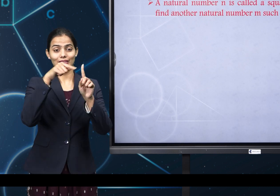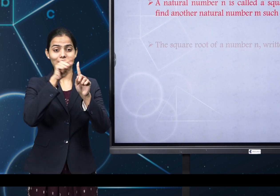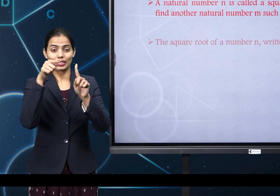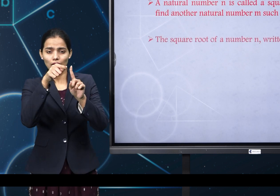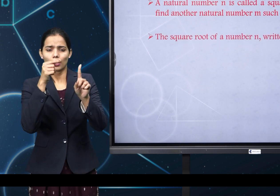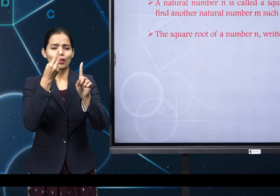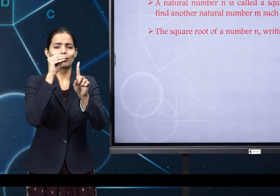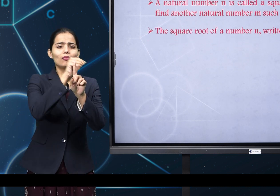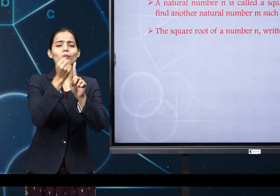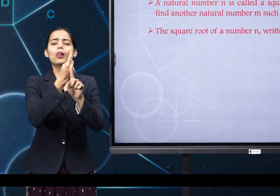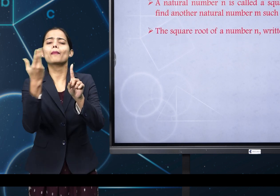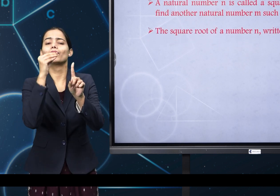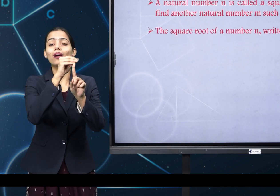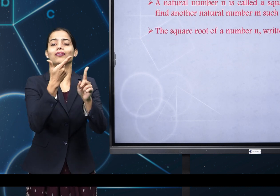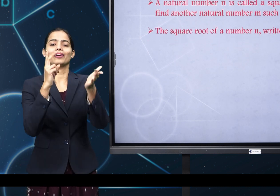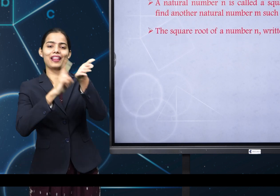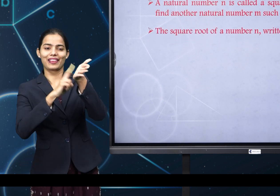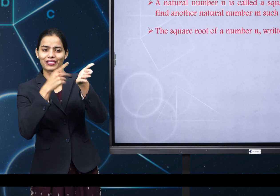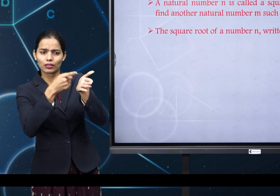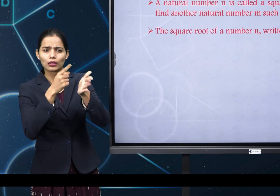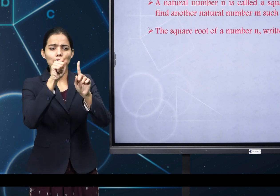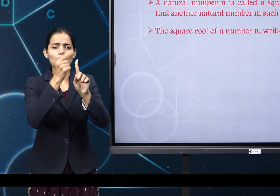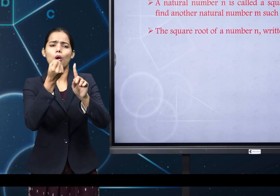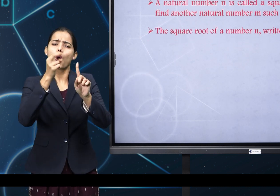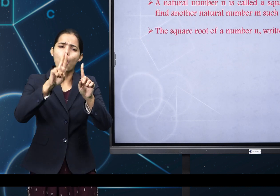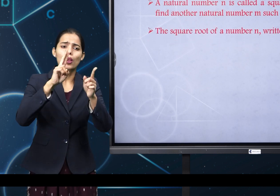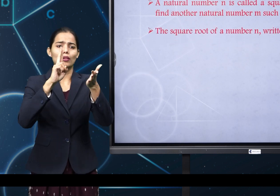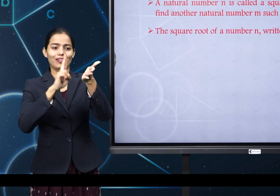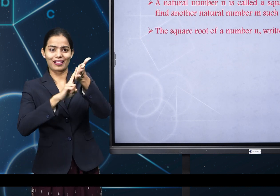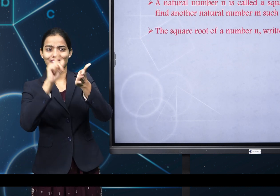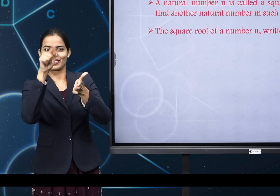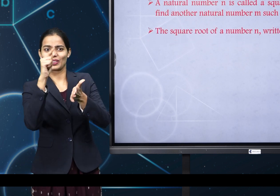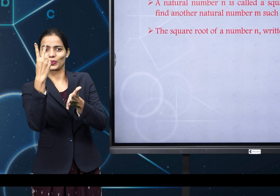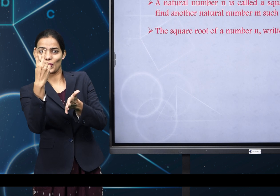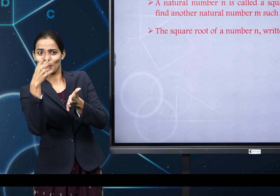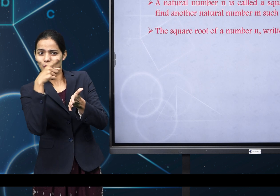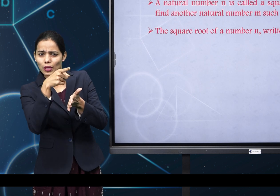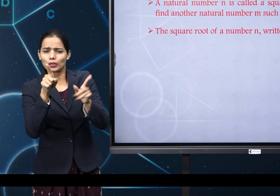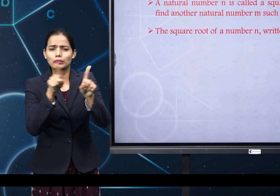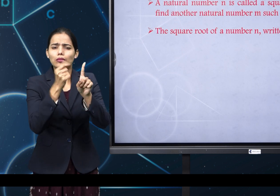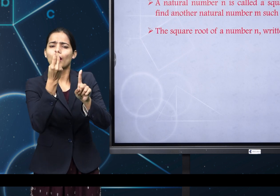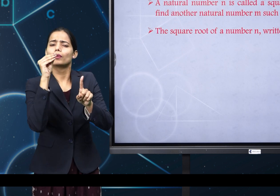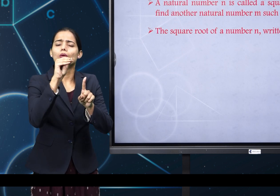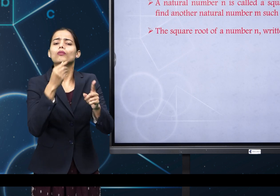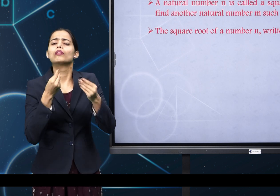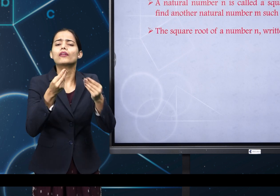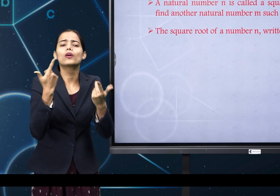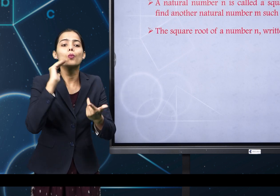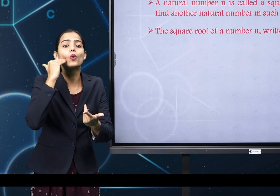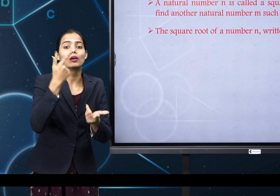The square root of a number n written as square root n or n power 1 by 2 is the